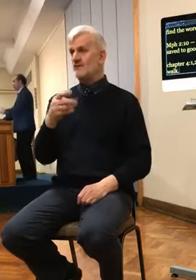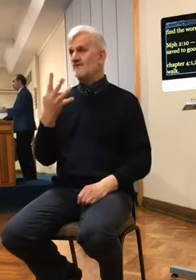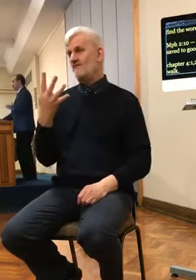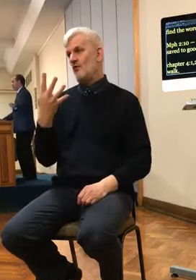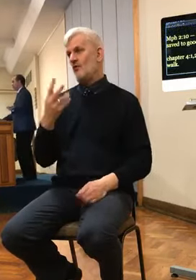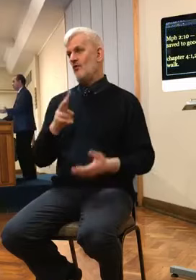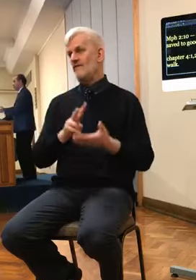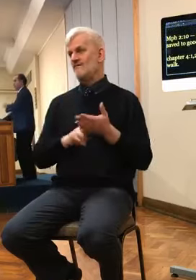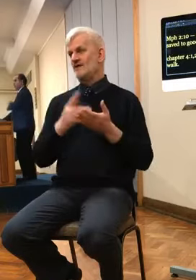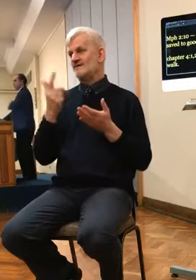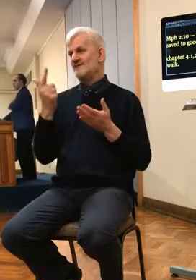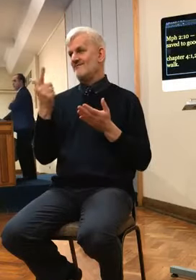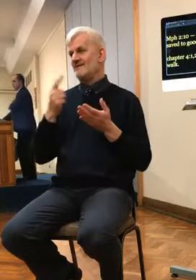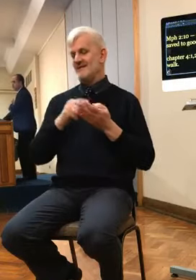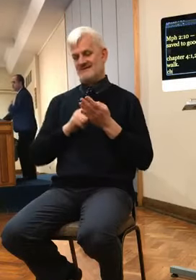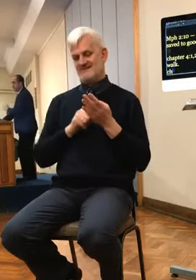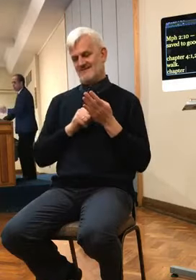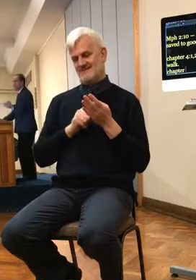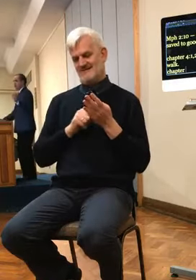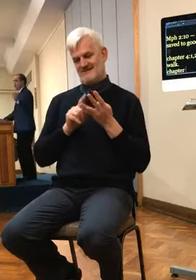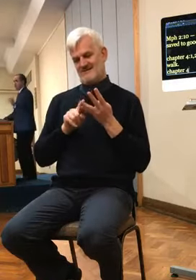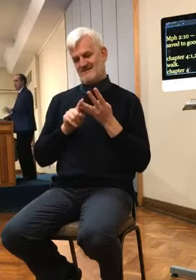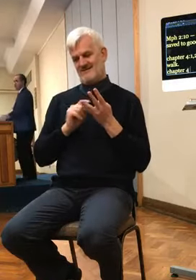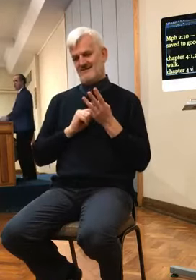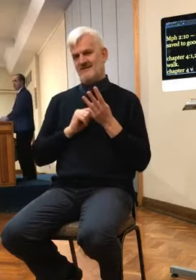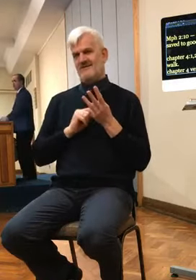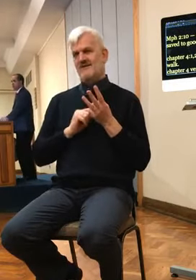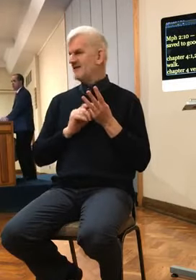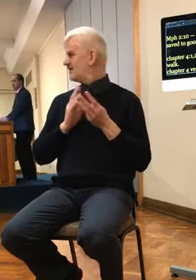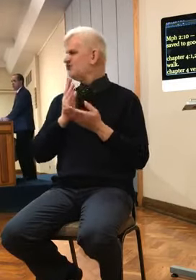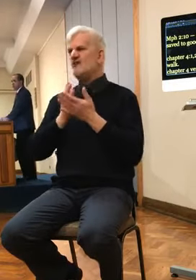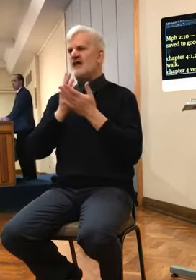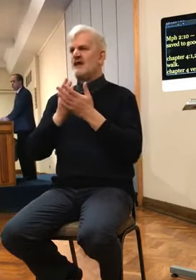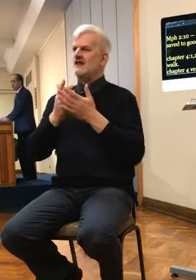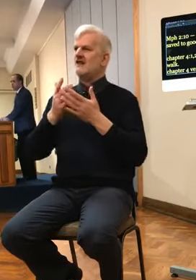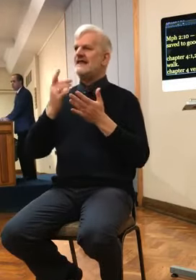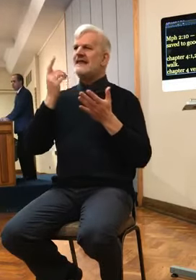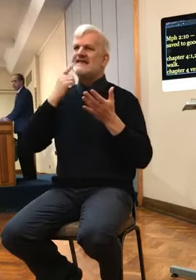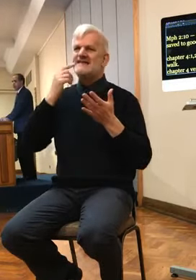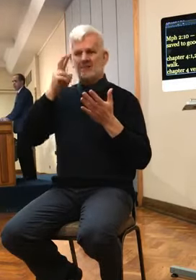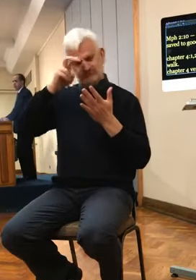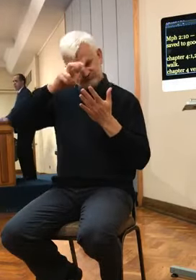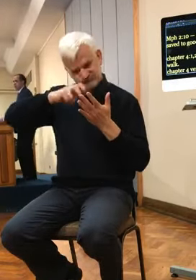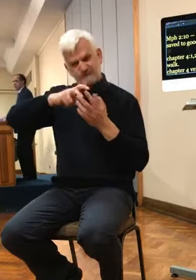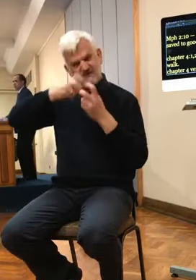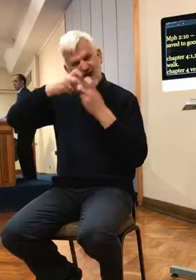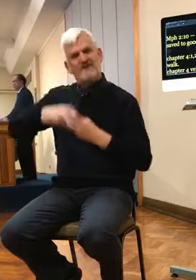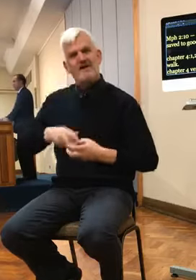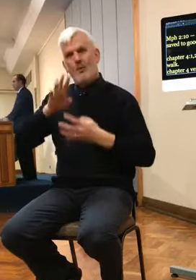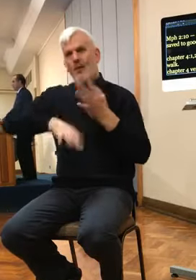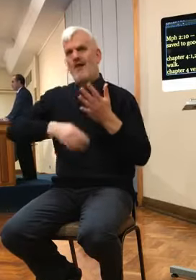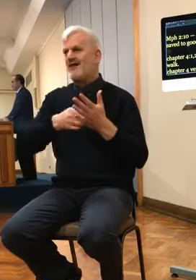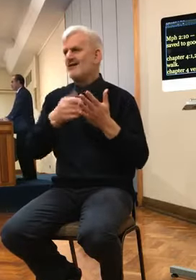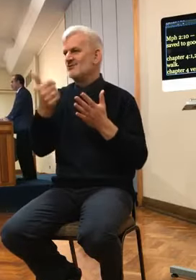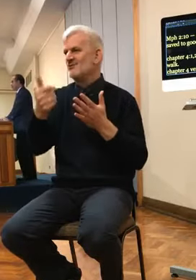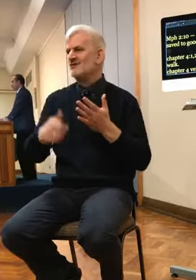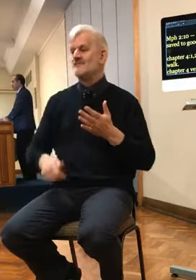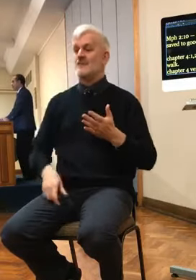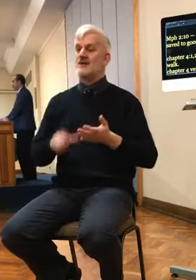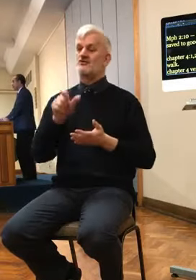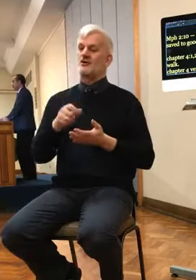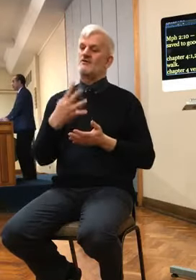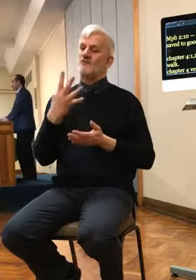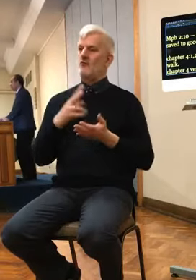basic things, actually. Even if you do a quick glance through Ephesians, you will find that. And as I said in chapter 4,